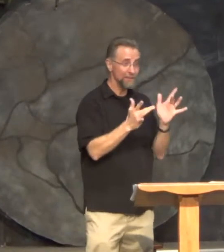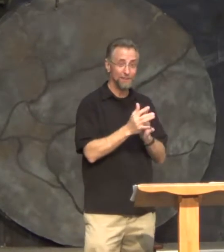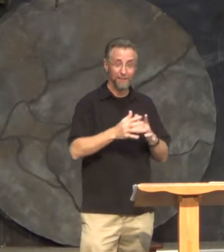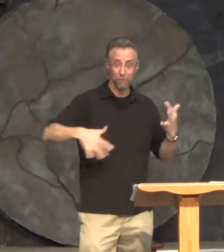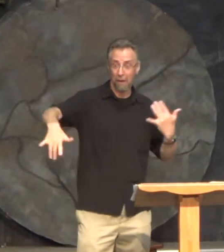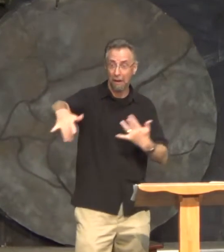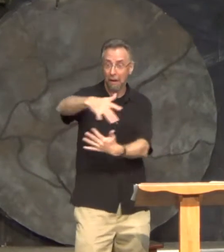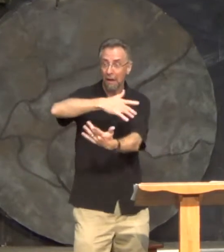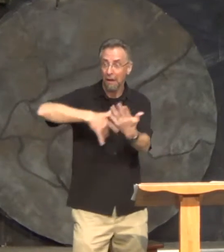500 others